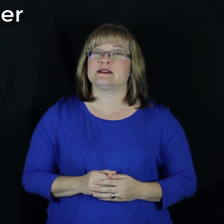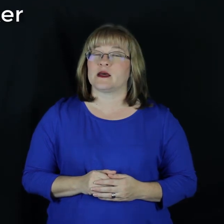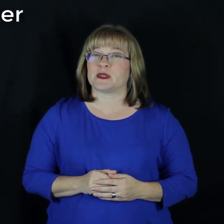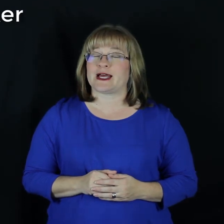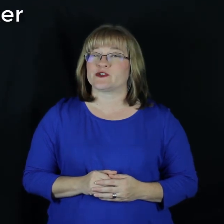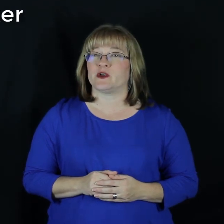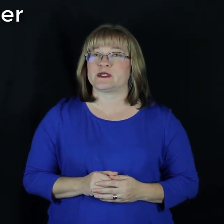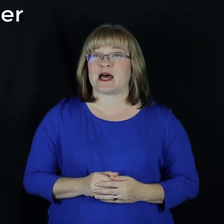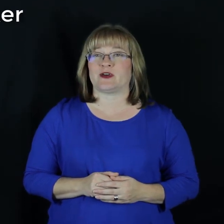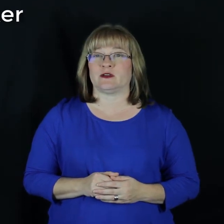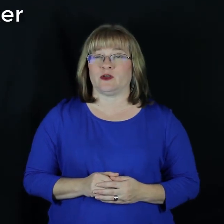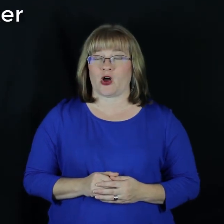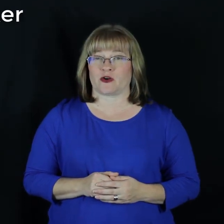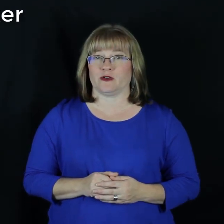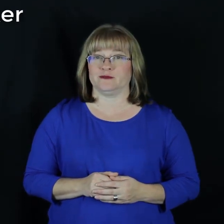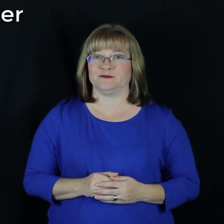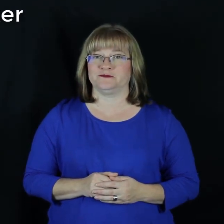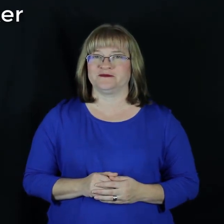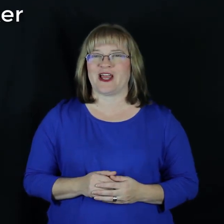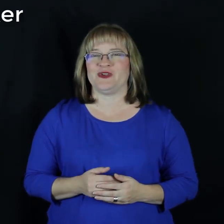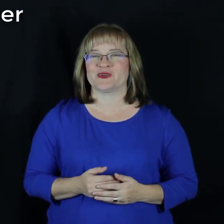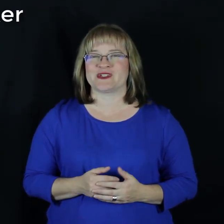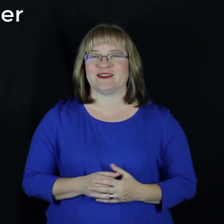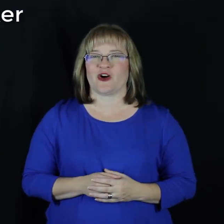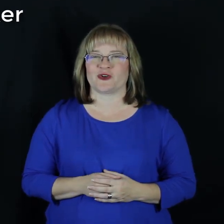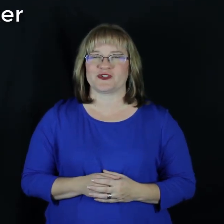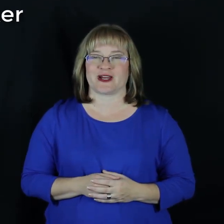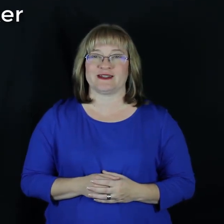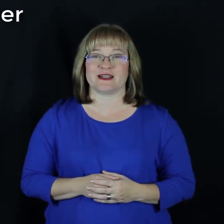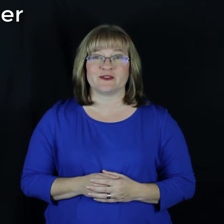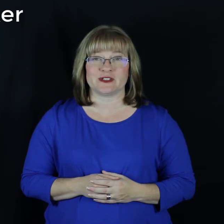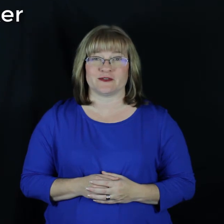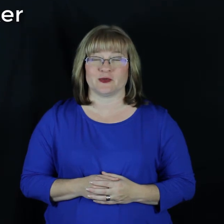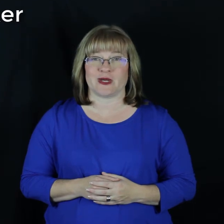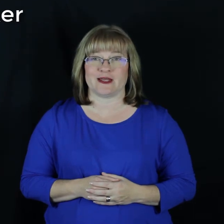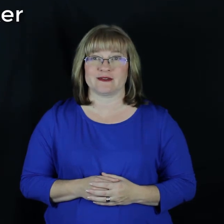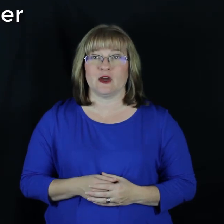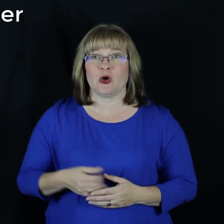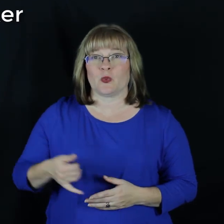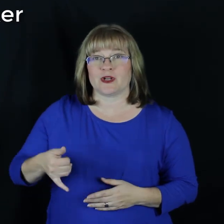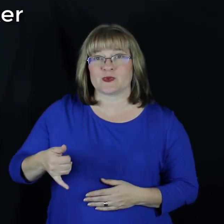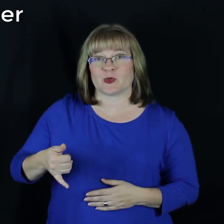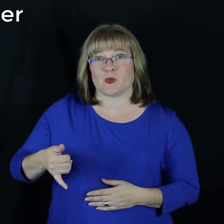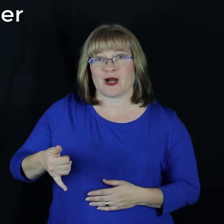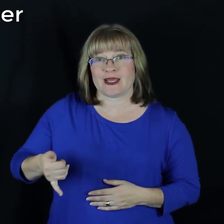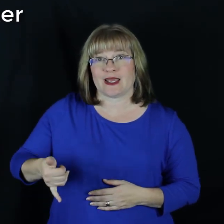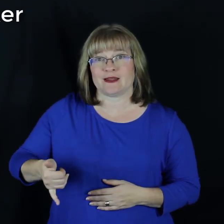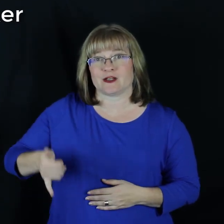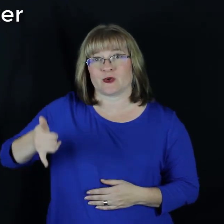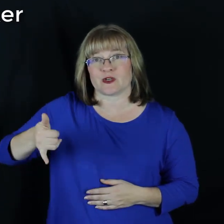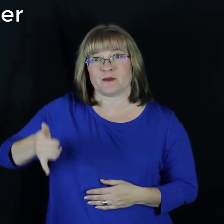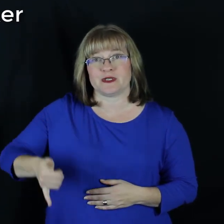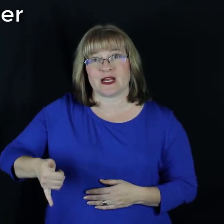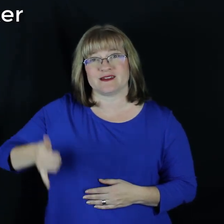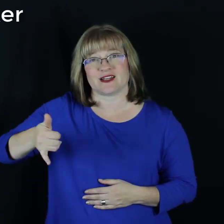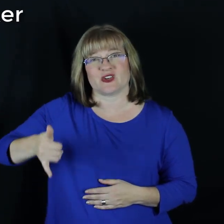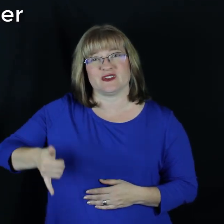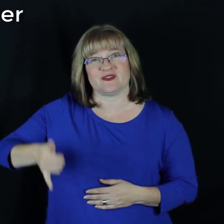Some classrooms have a locker, and you'll see locker signed several different ways. One is with a Y hand that goes up and down. It's like you're lifting